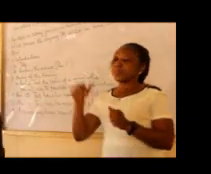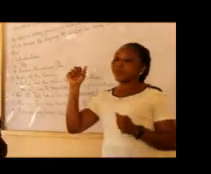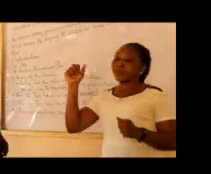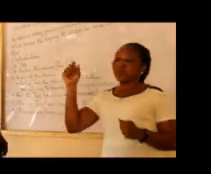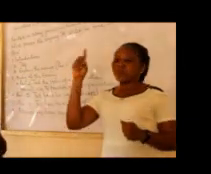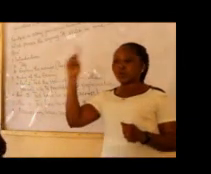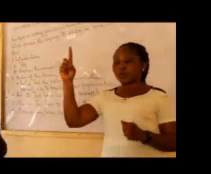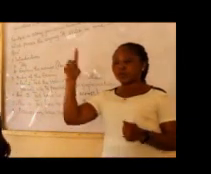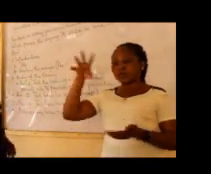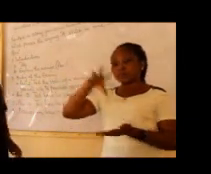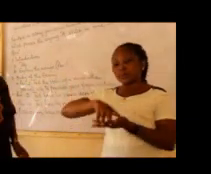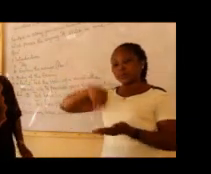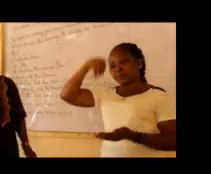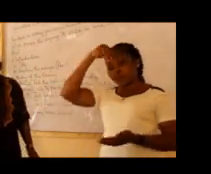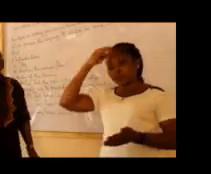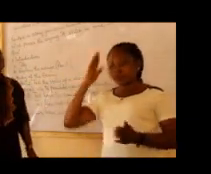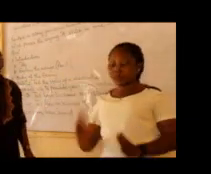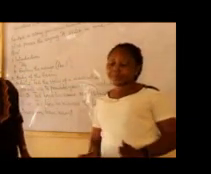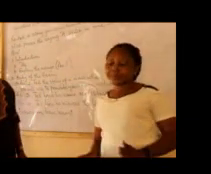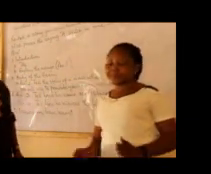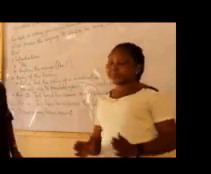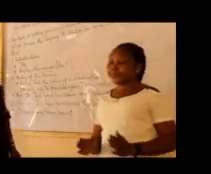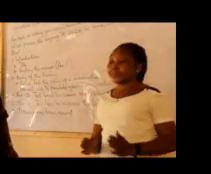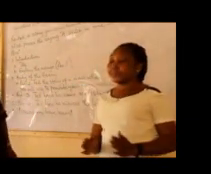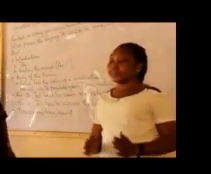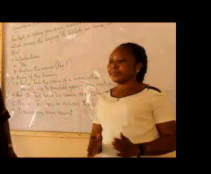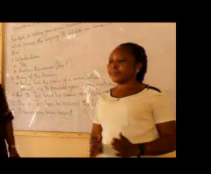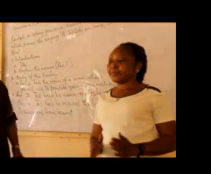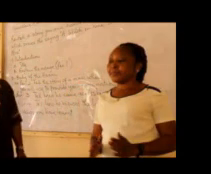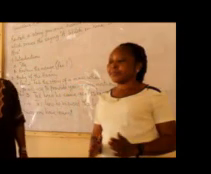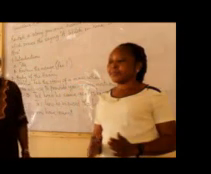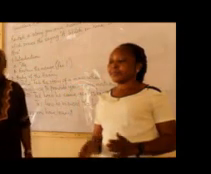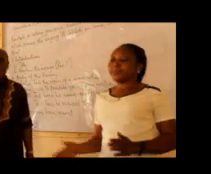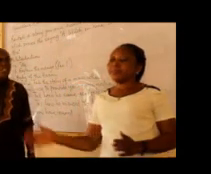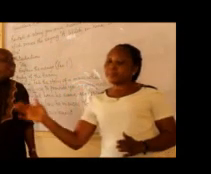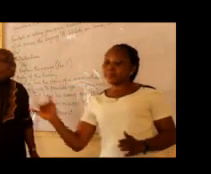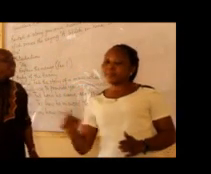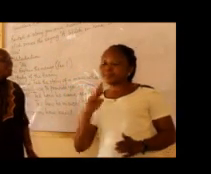SS1 students. They are senior too, but